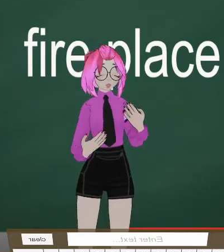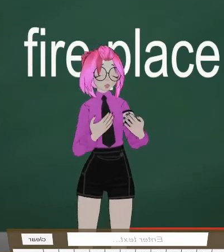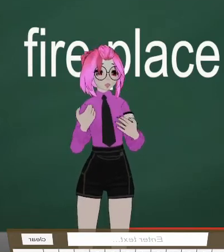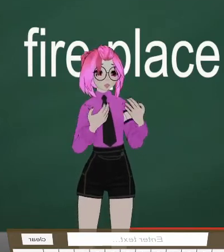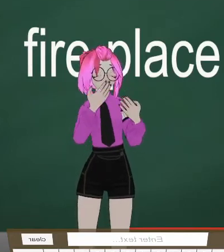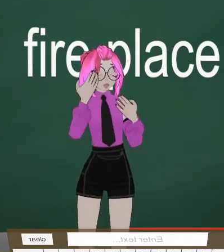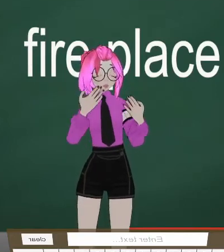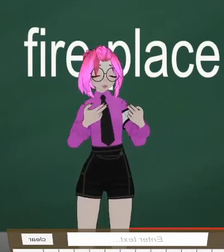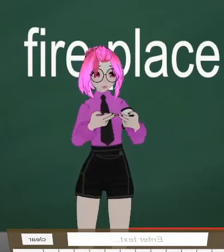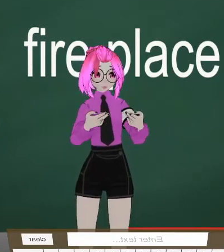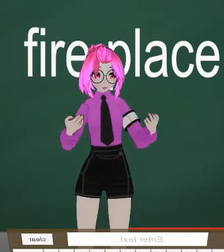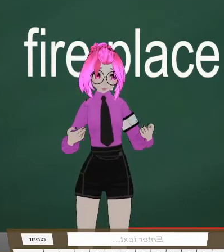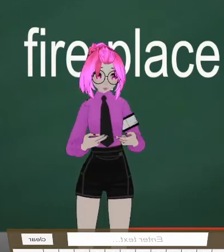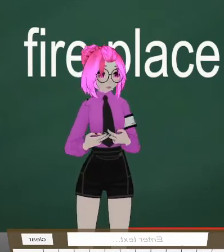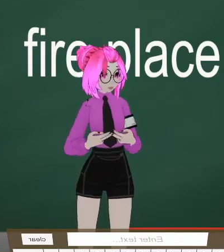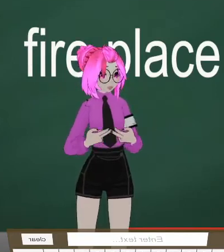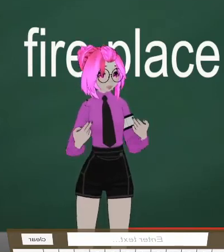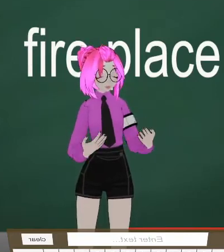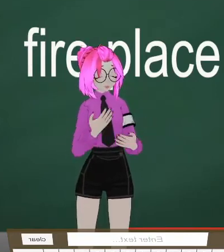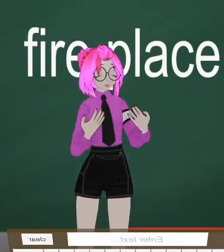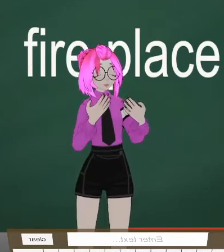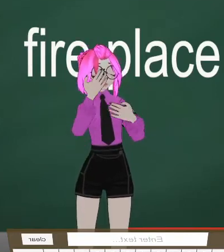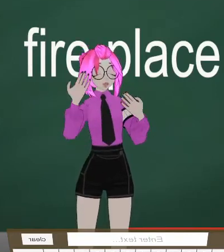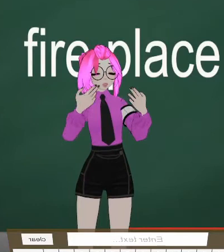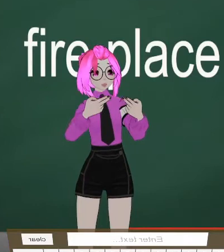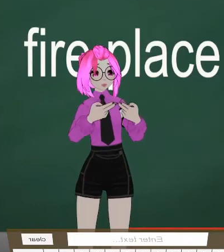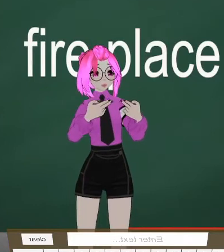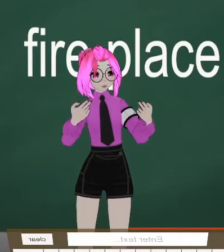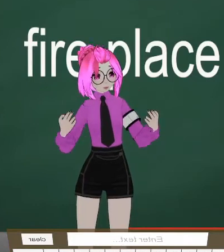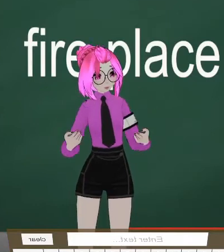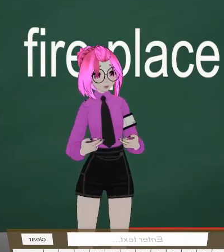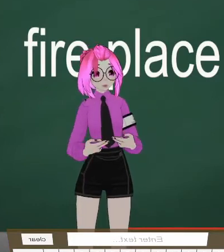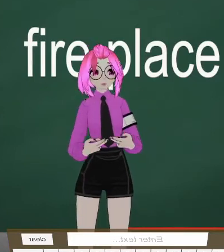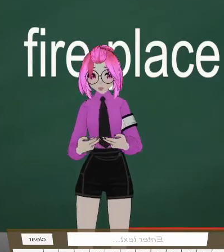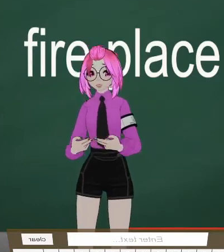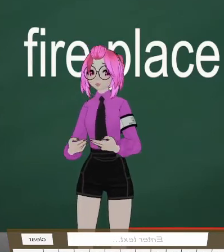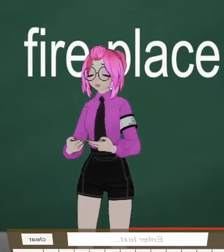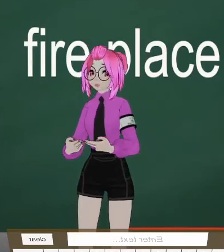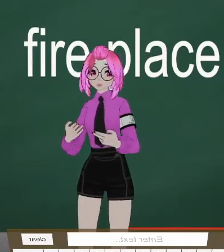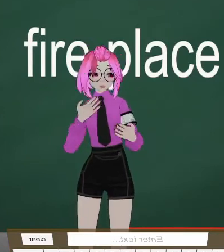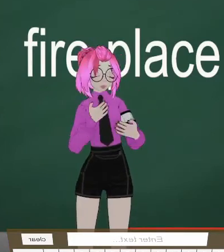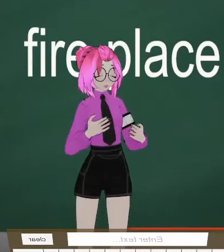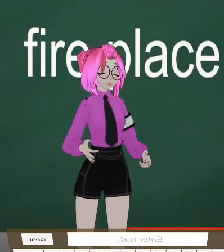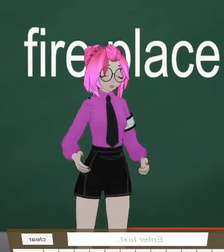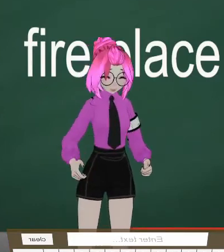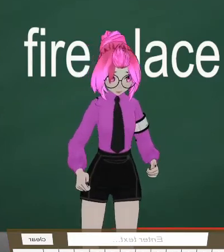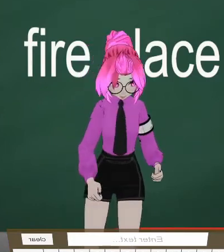you're going to say fire place fire place good and